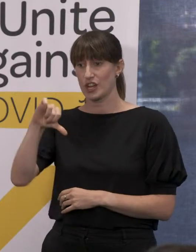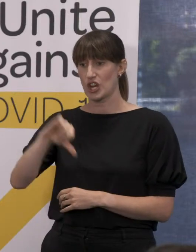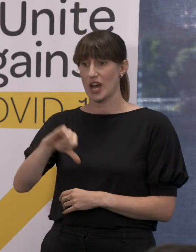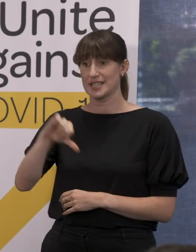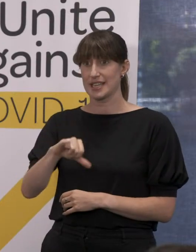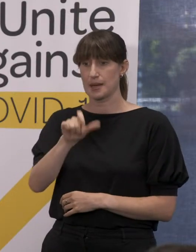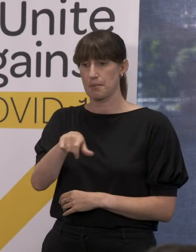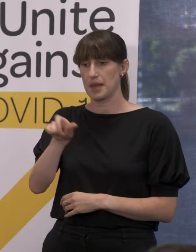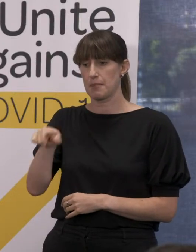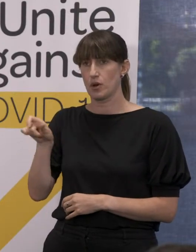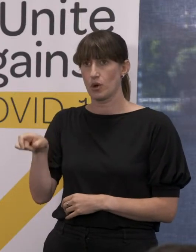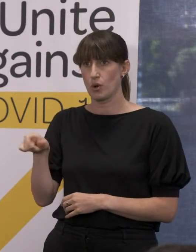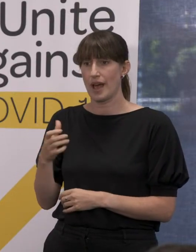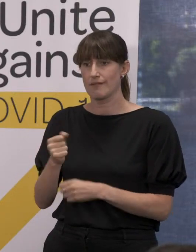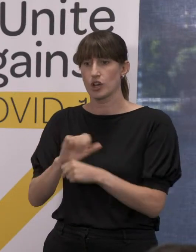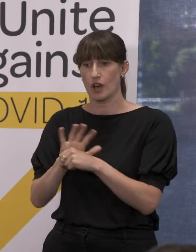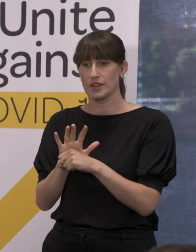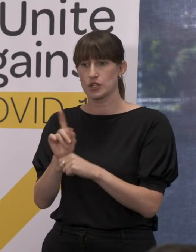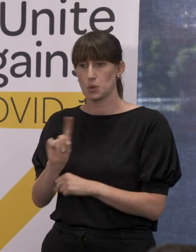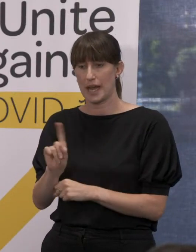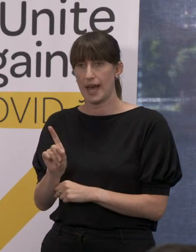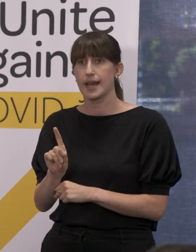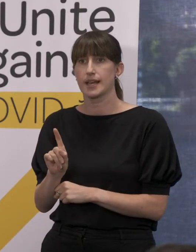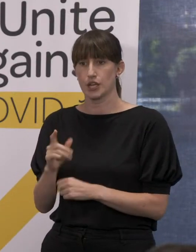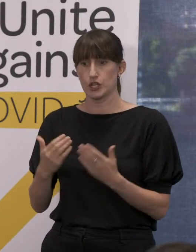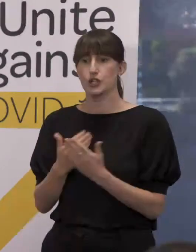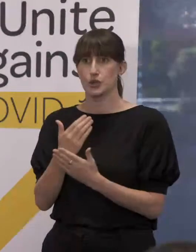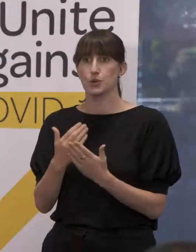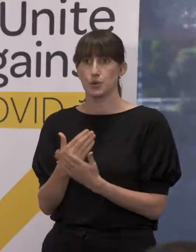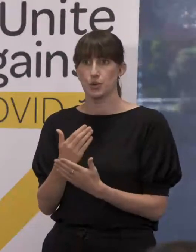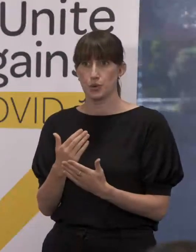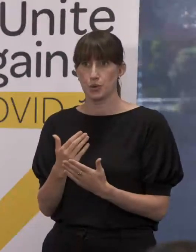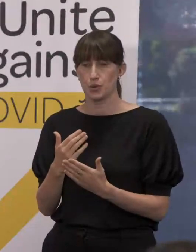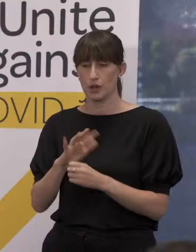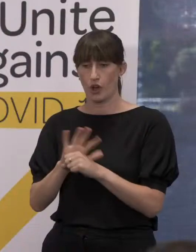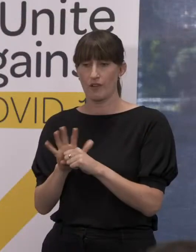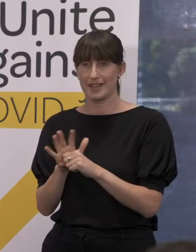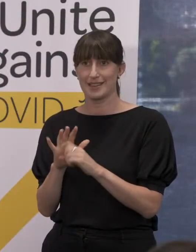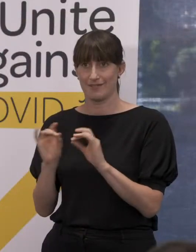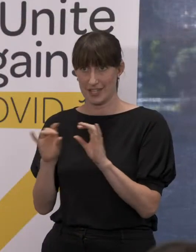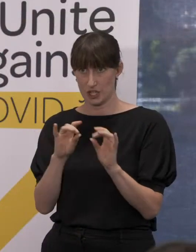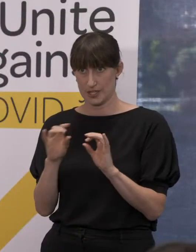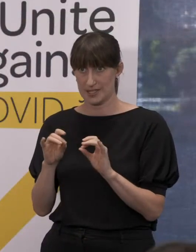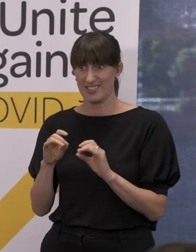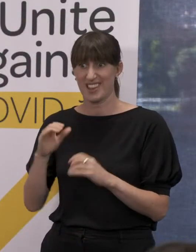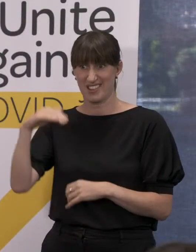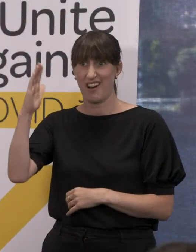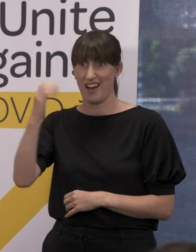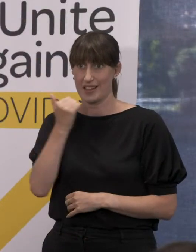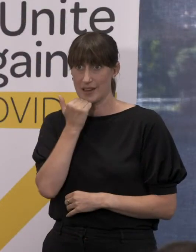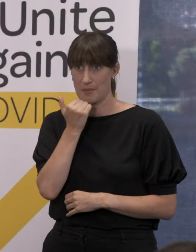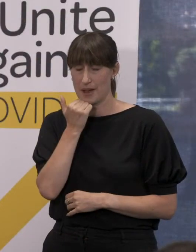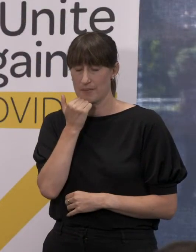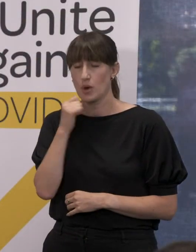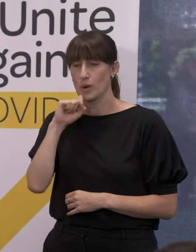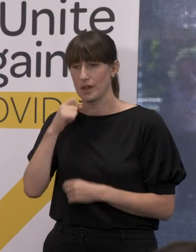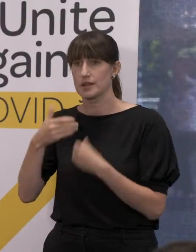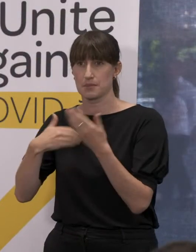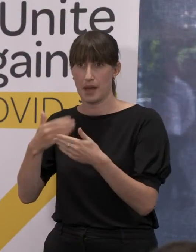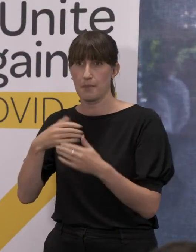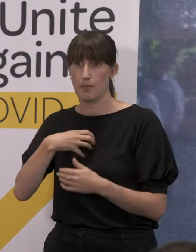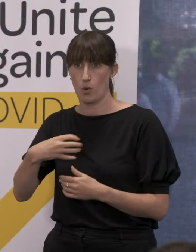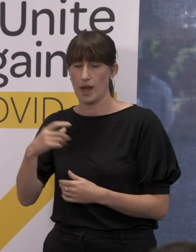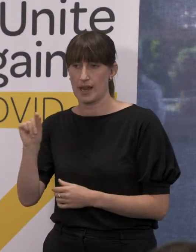are considered to be acute. This is obviously a high number, and I'll have a bit more to say about this shortly. So our rolling 7-day average of